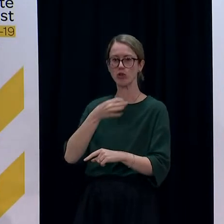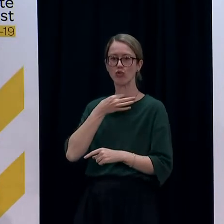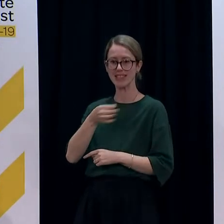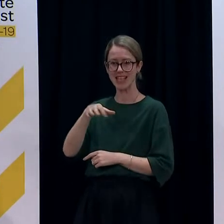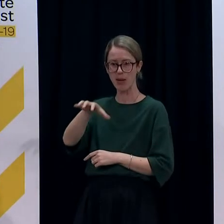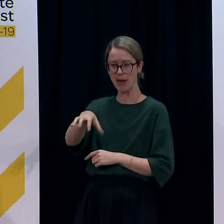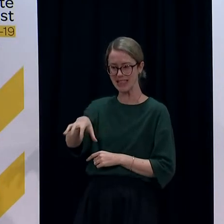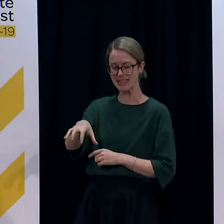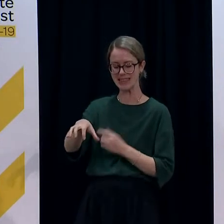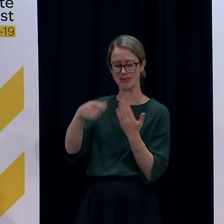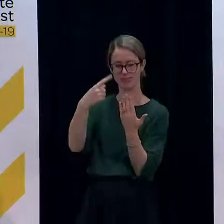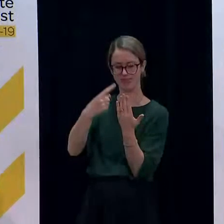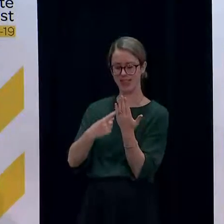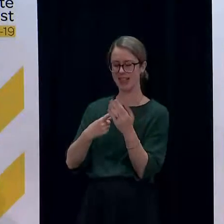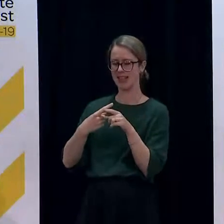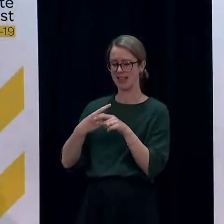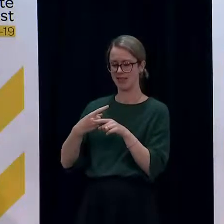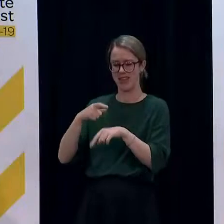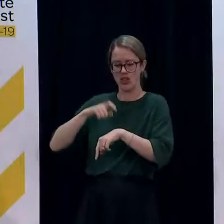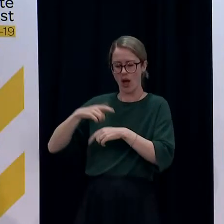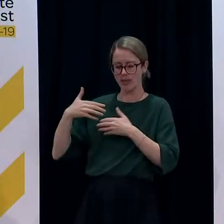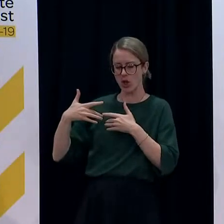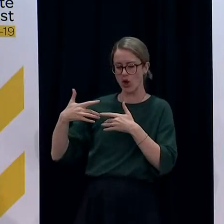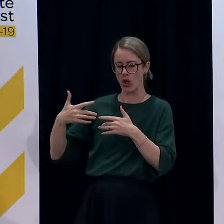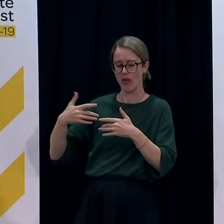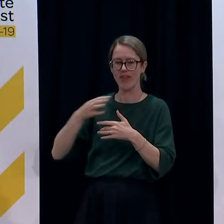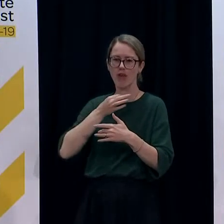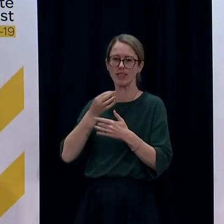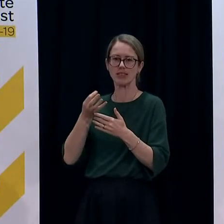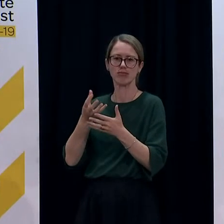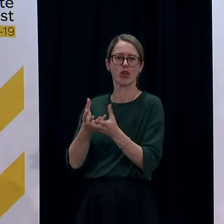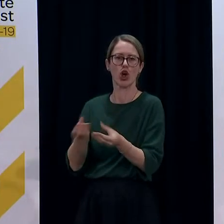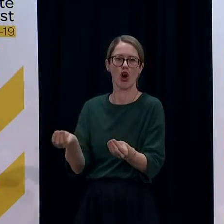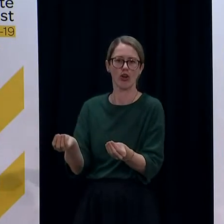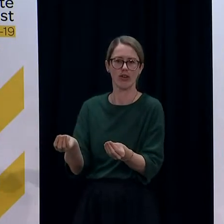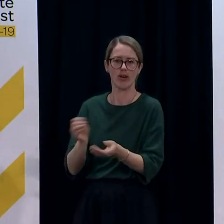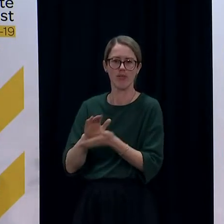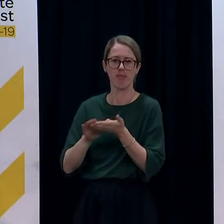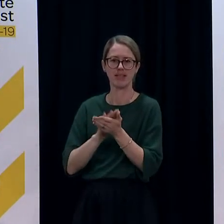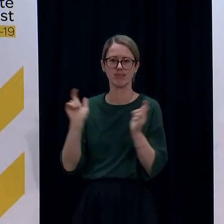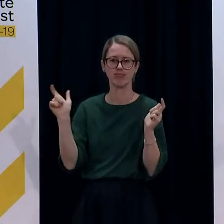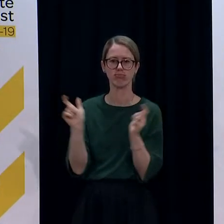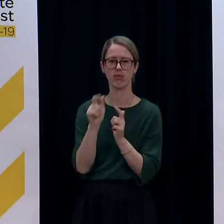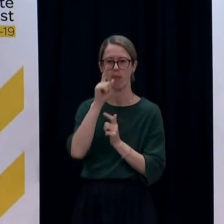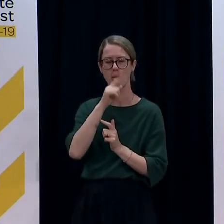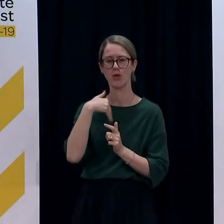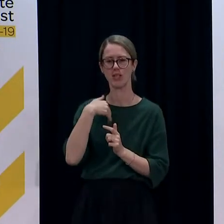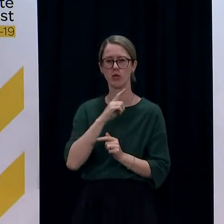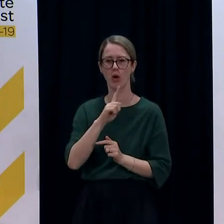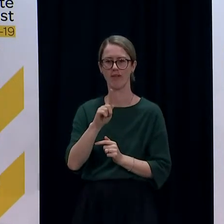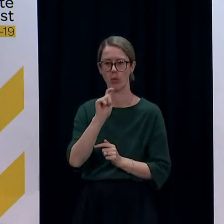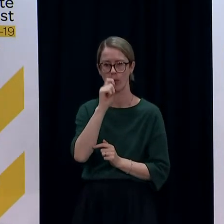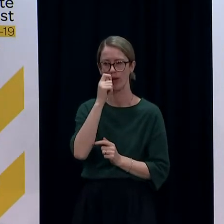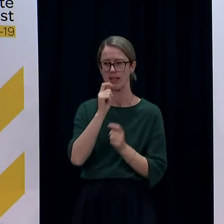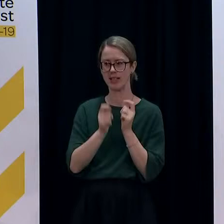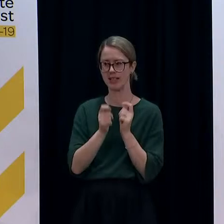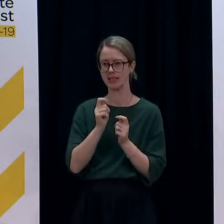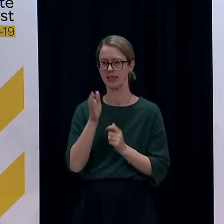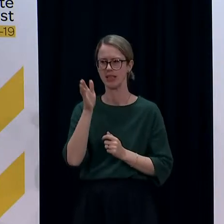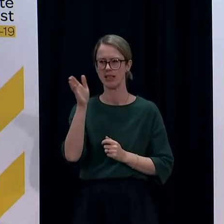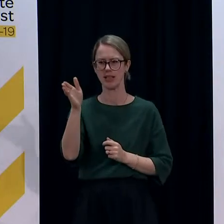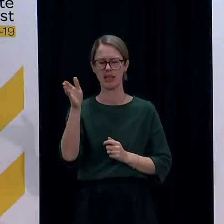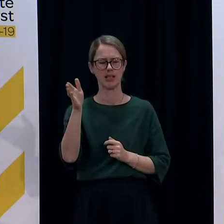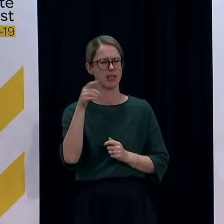as we're in alert level 4 and as time has gone on, that has reduced the number of tests. Right, so I